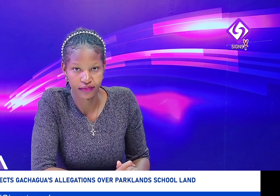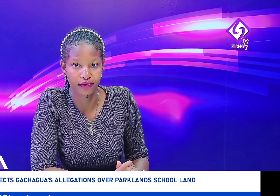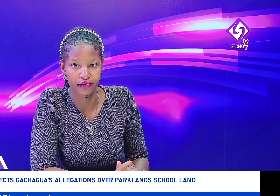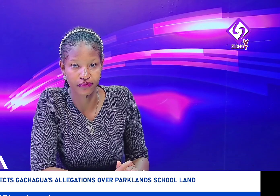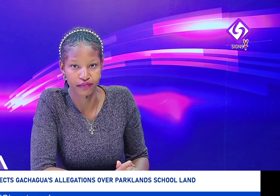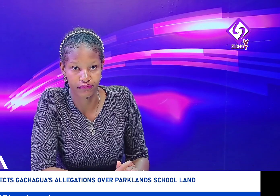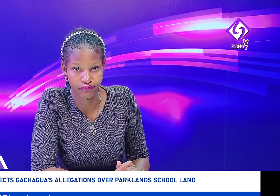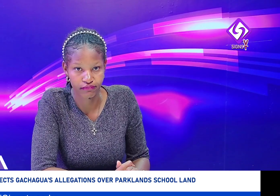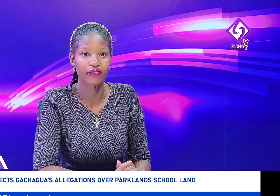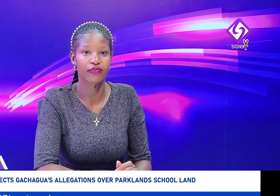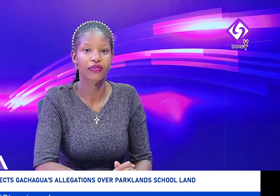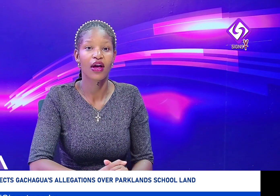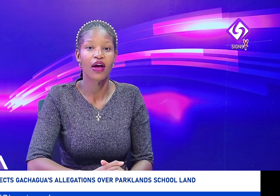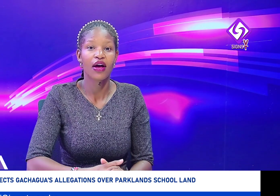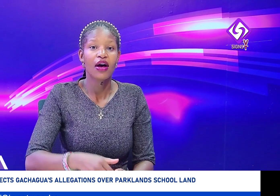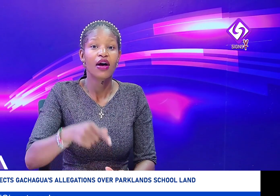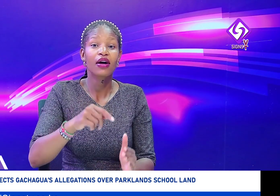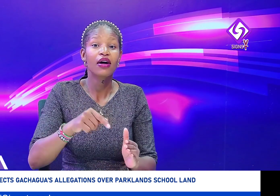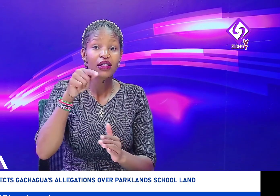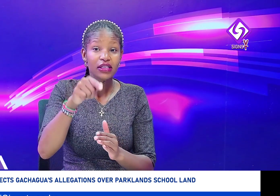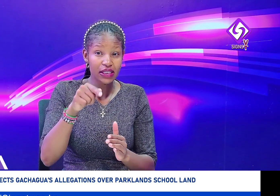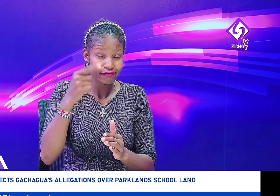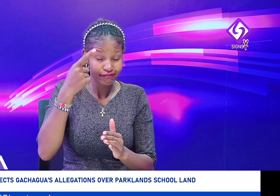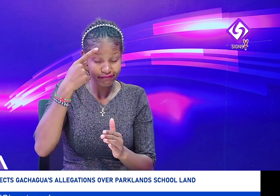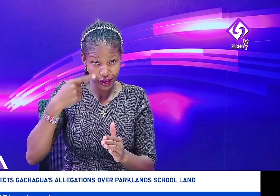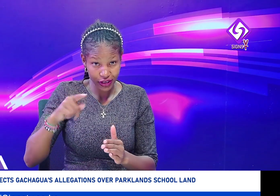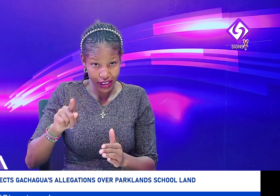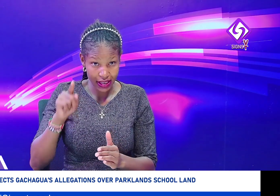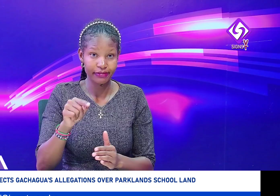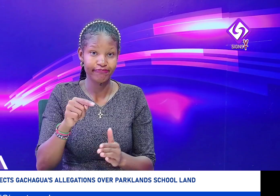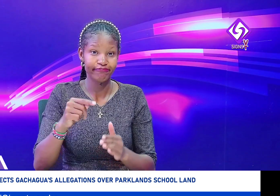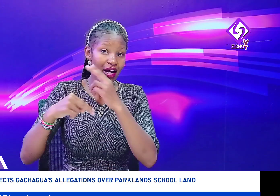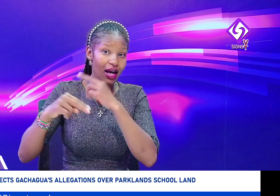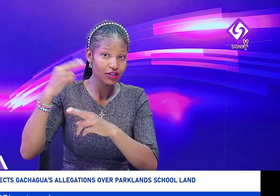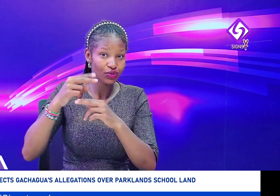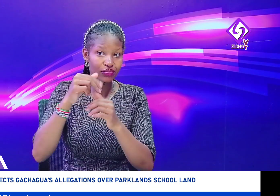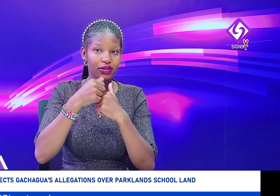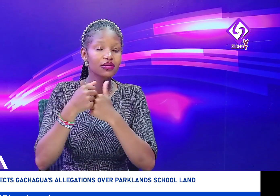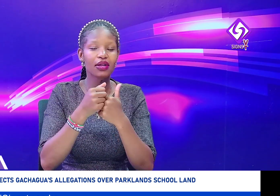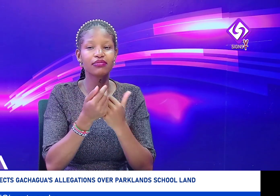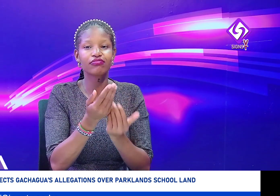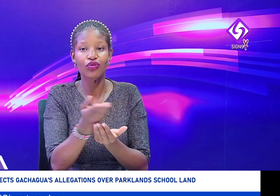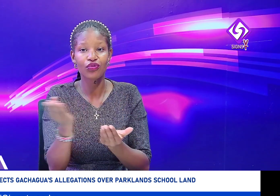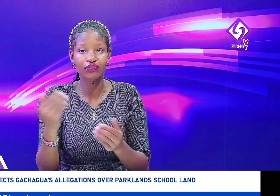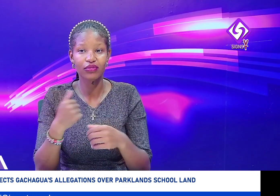Governor Khalif has maintained that the claims lack any factual basis and are intended to incite